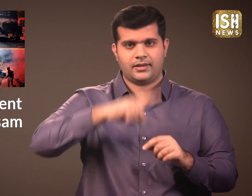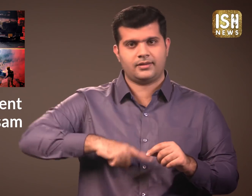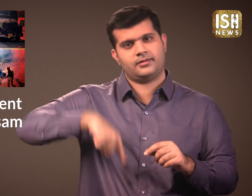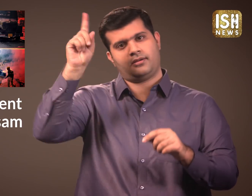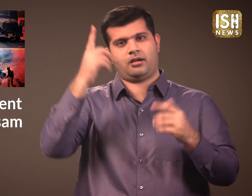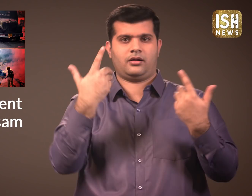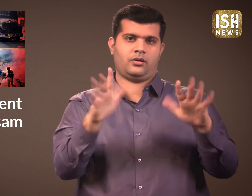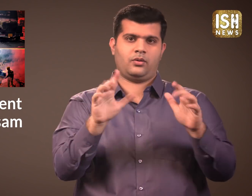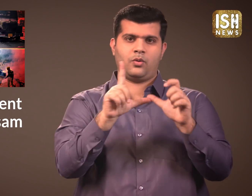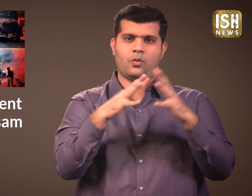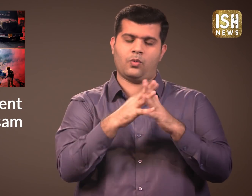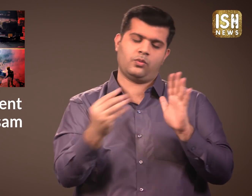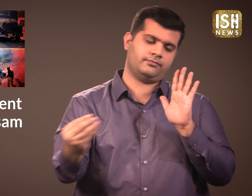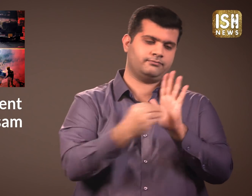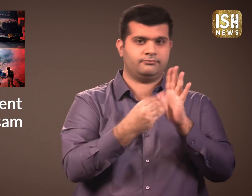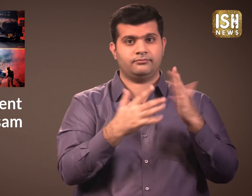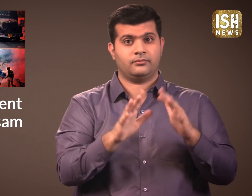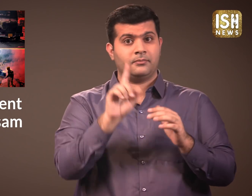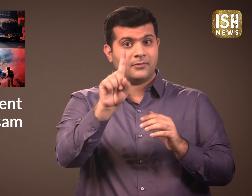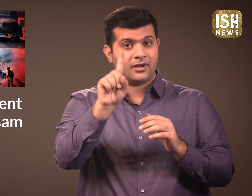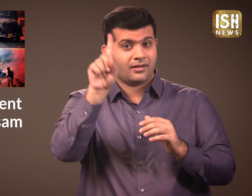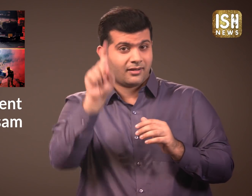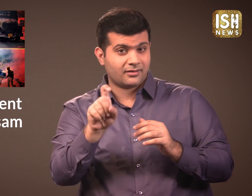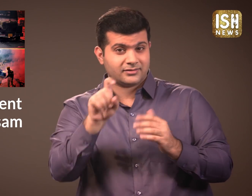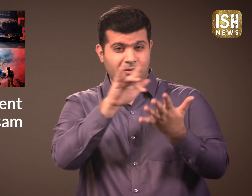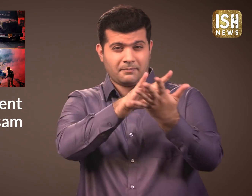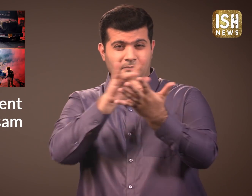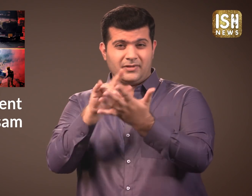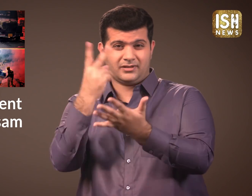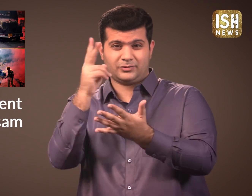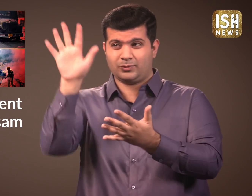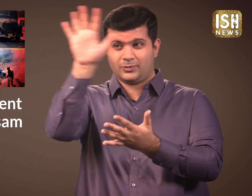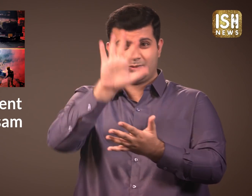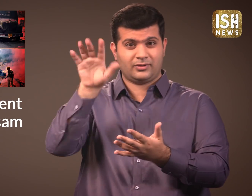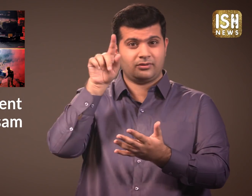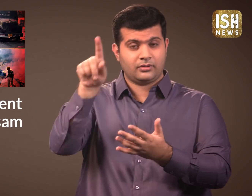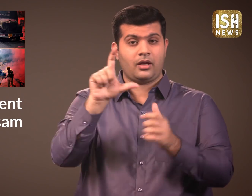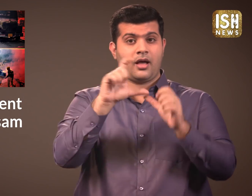CAB applies to all of India except 2 areas.